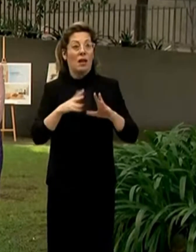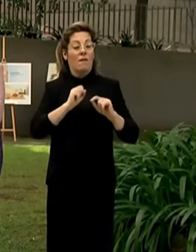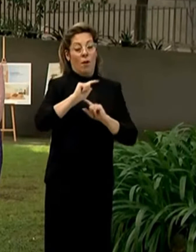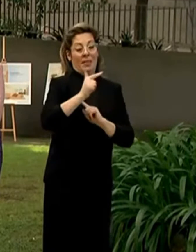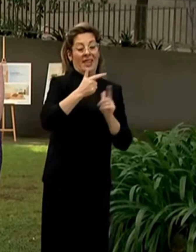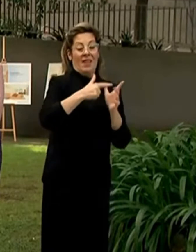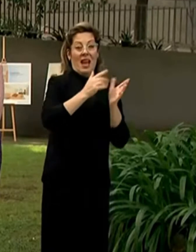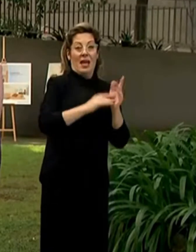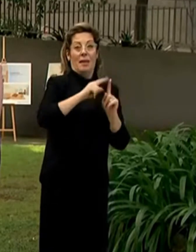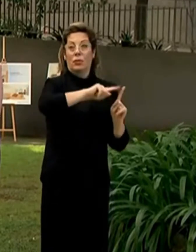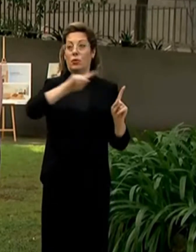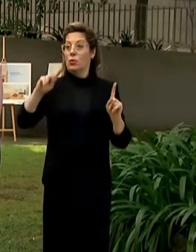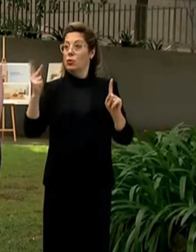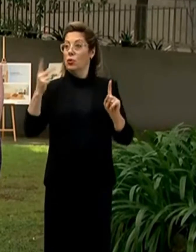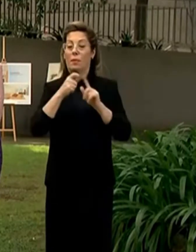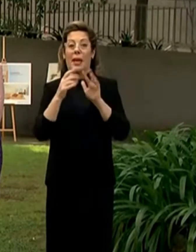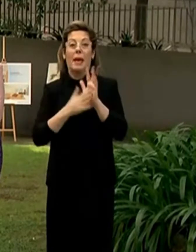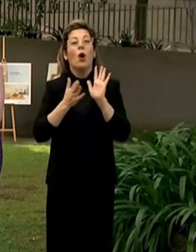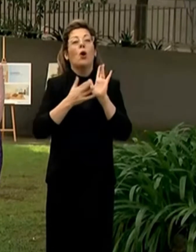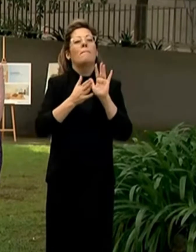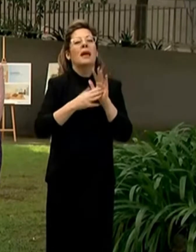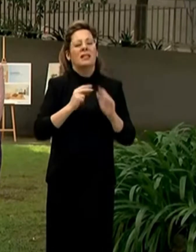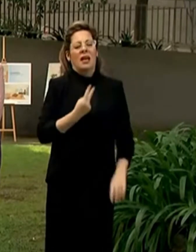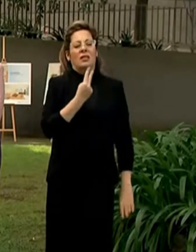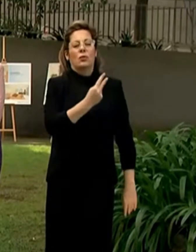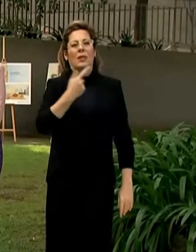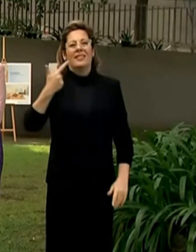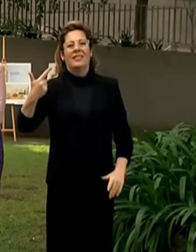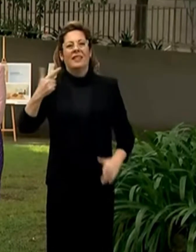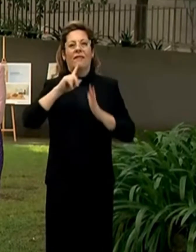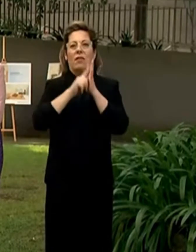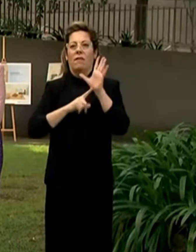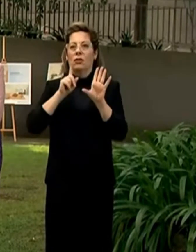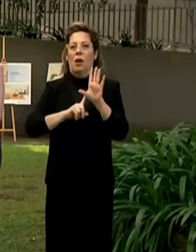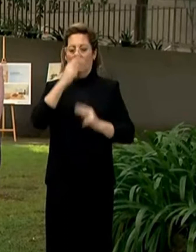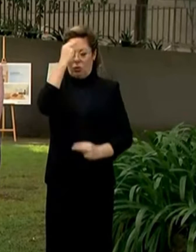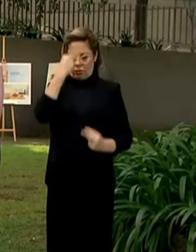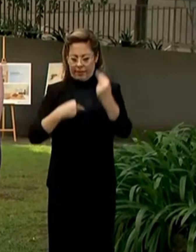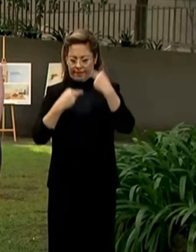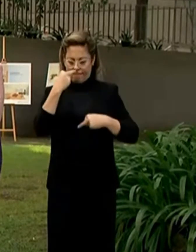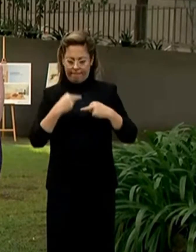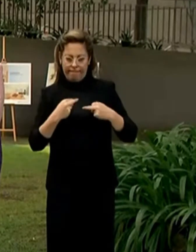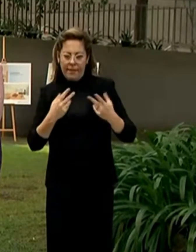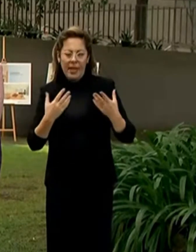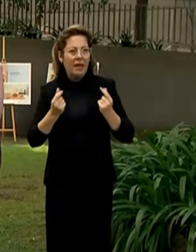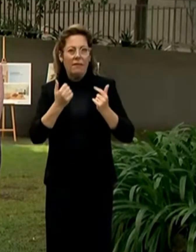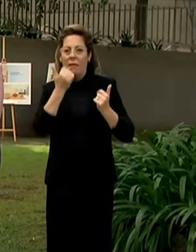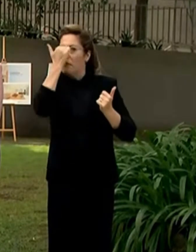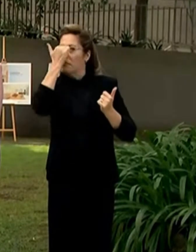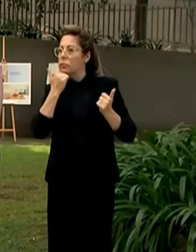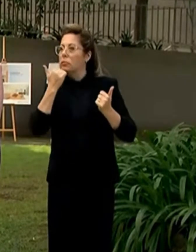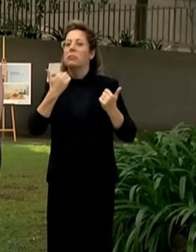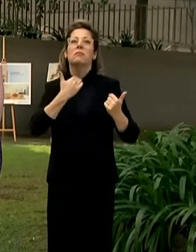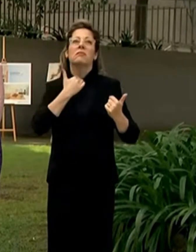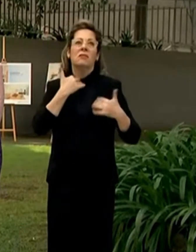p.m. on Monday the 27th of July should watch for any symptoms, and should, even if mild symptoms